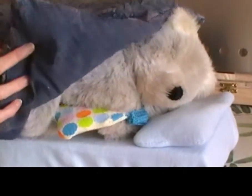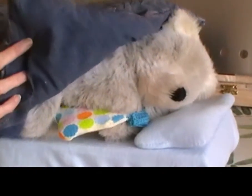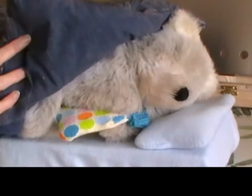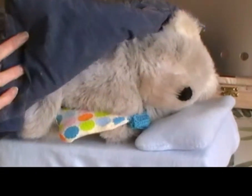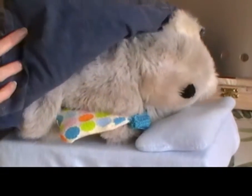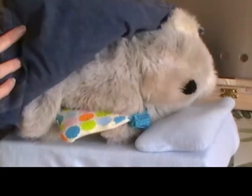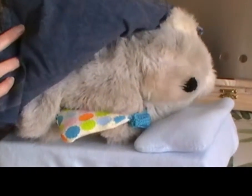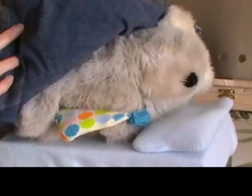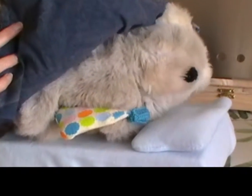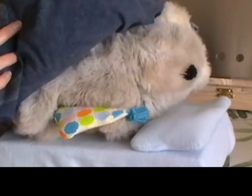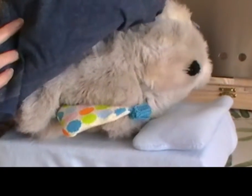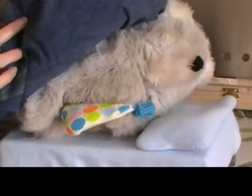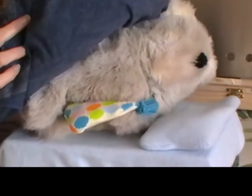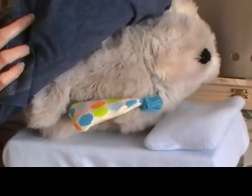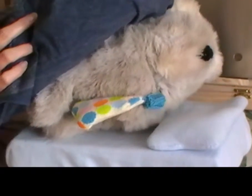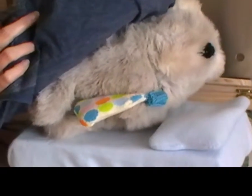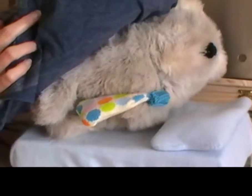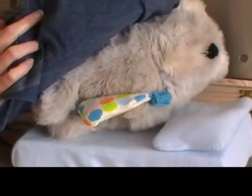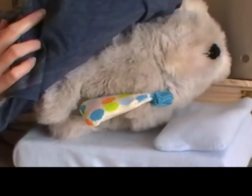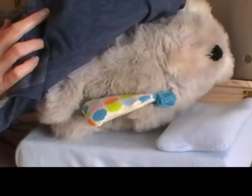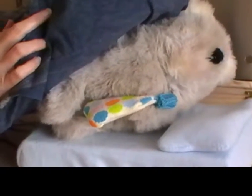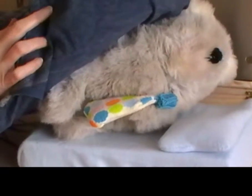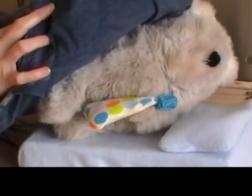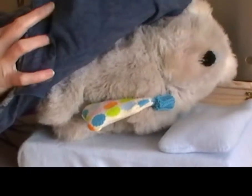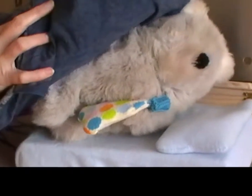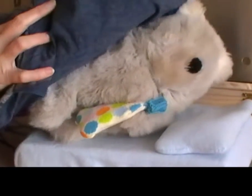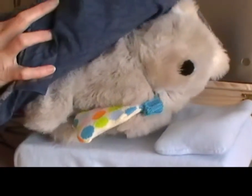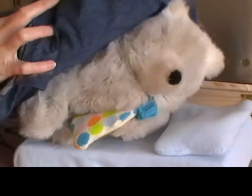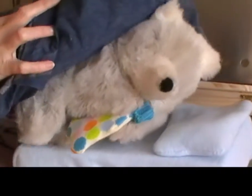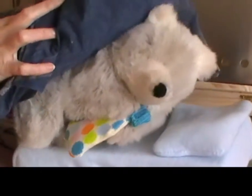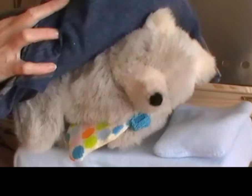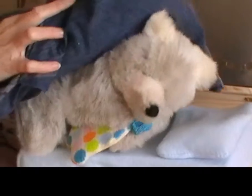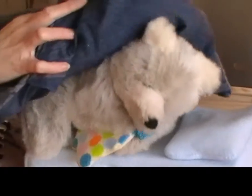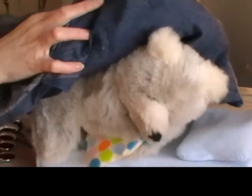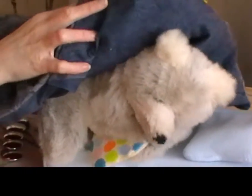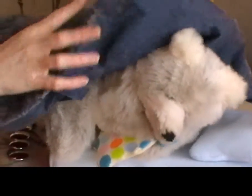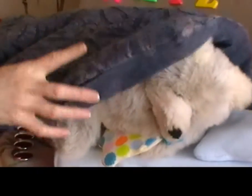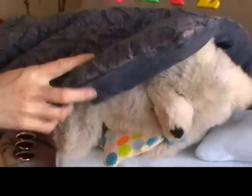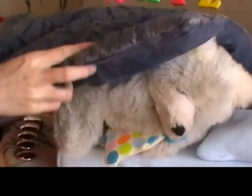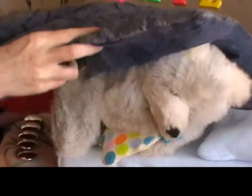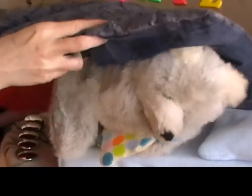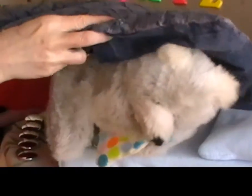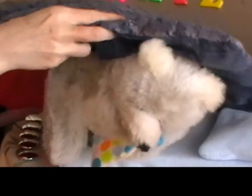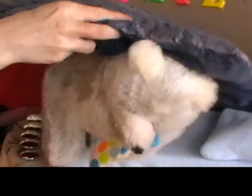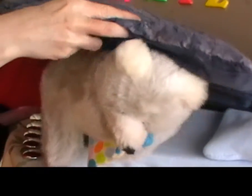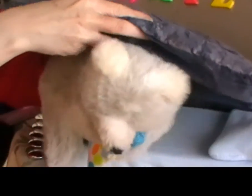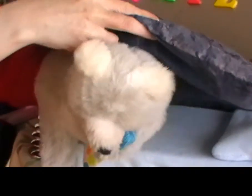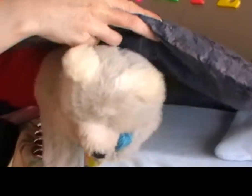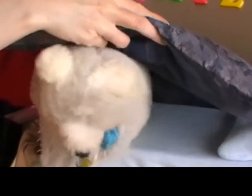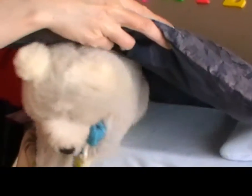Oh, I think he's waking up. A big yawn there, Barney. Come on out. That's it.